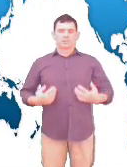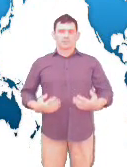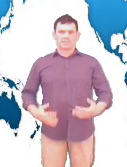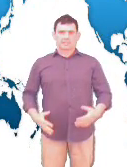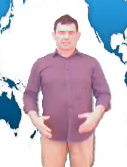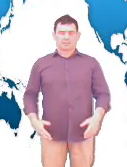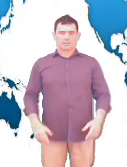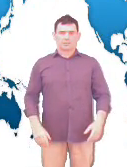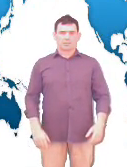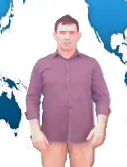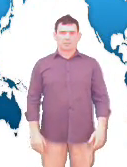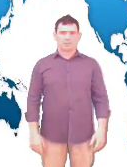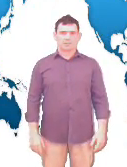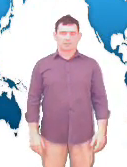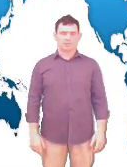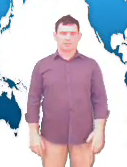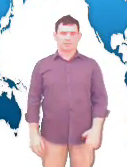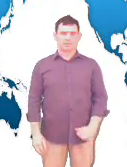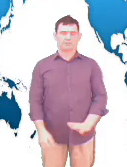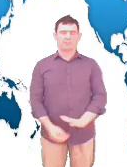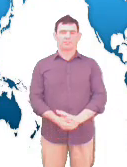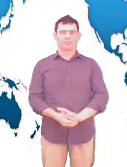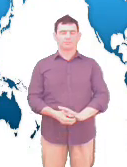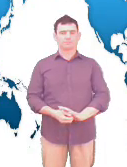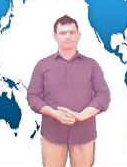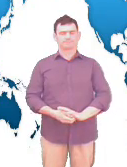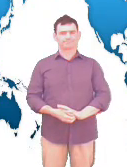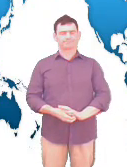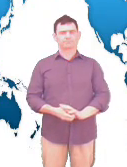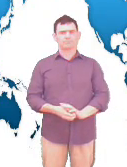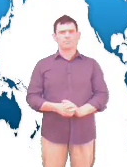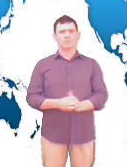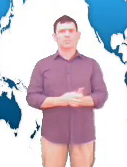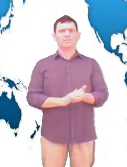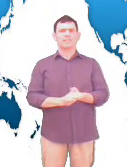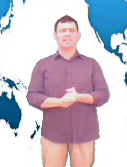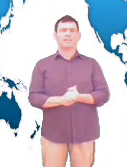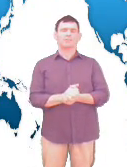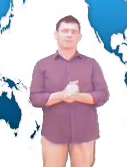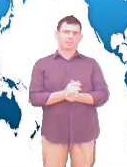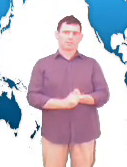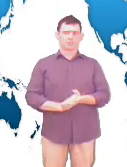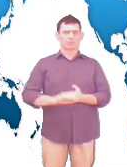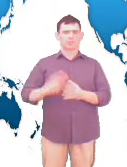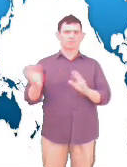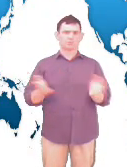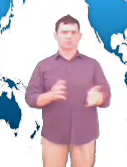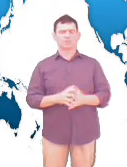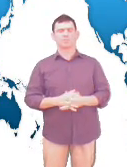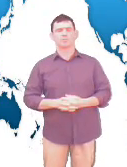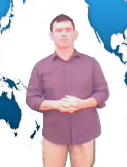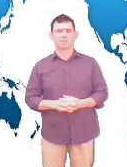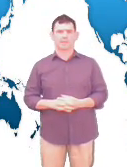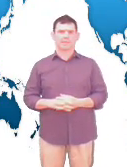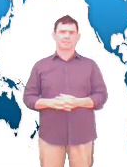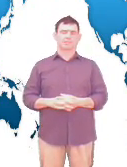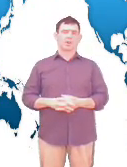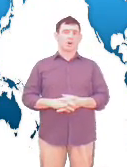And release that now. Very good. So now, thinking of those excuses you've used in the past, or